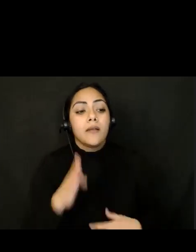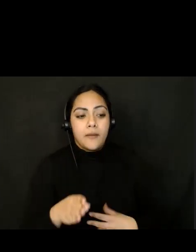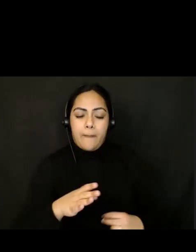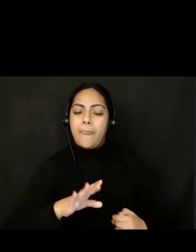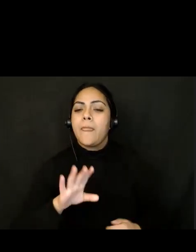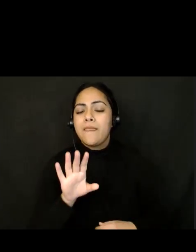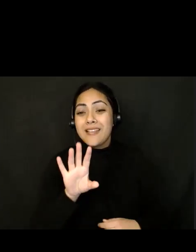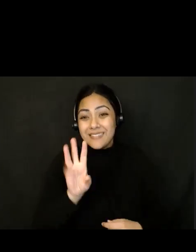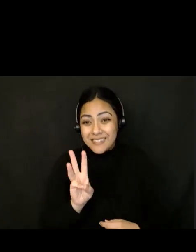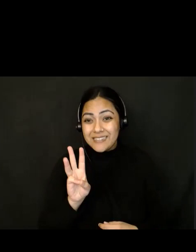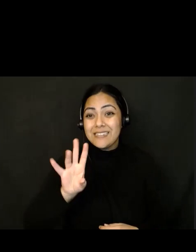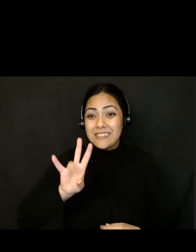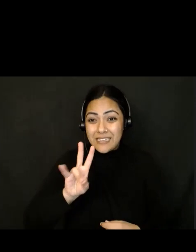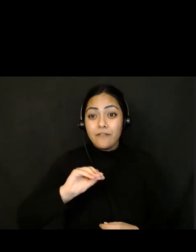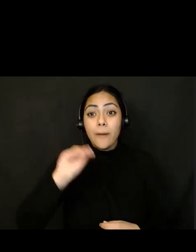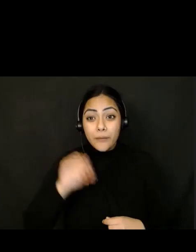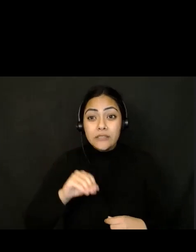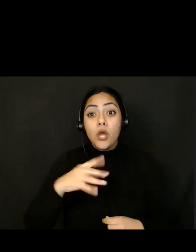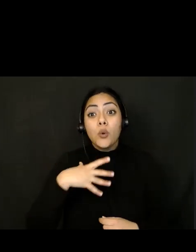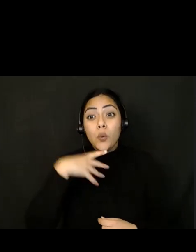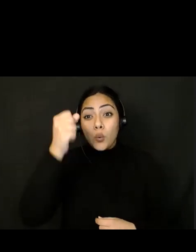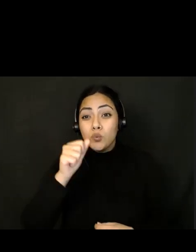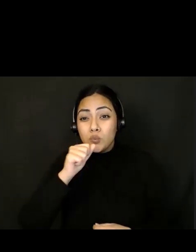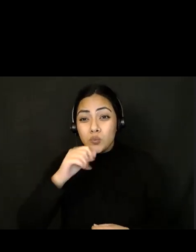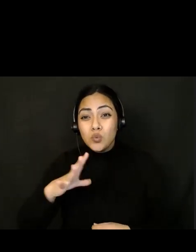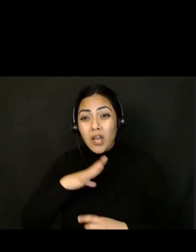67% of older women who were homicide victims